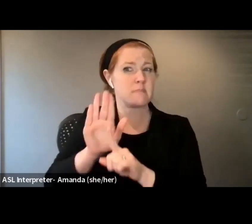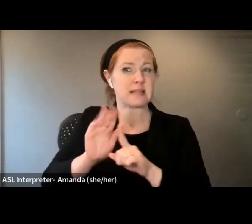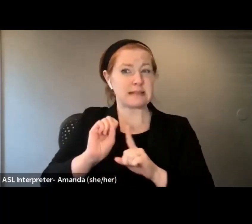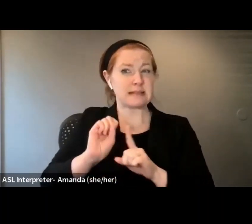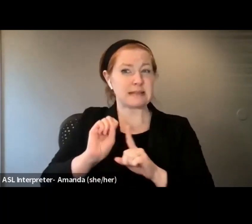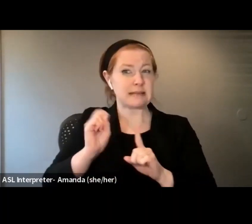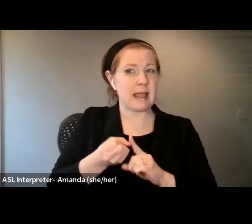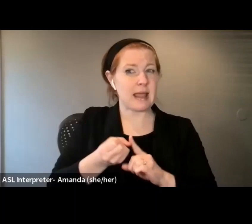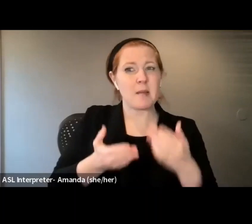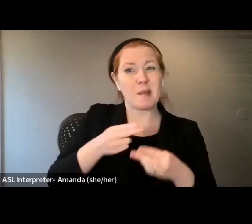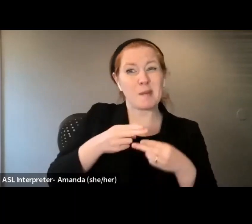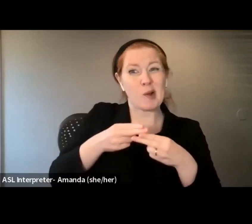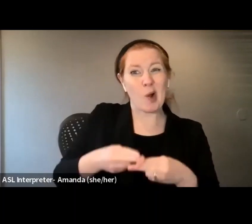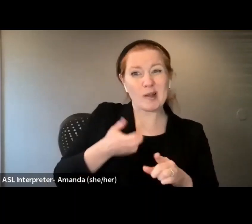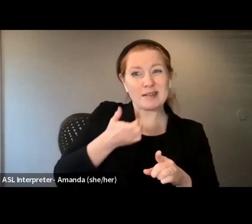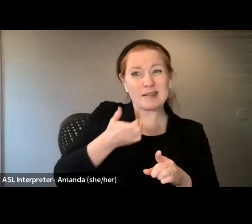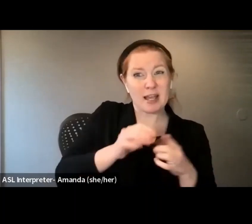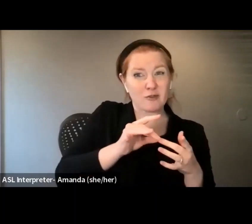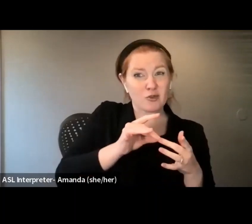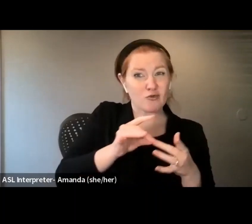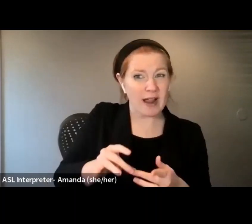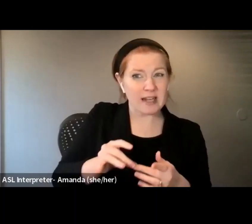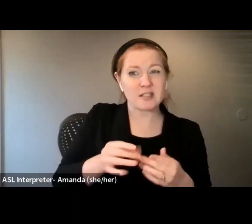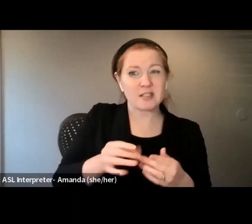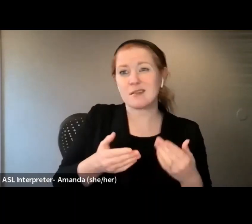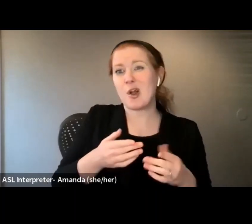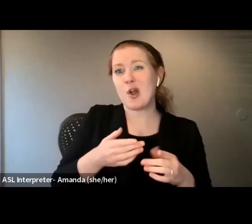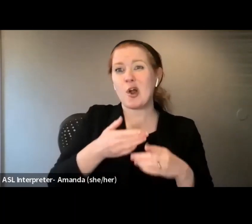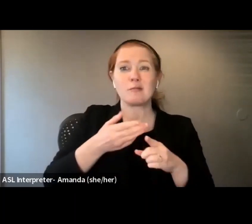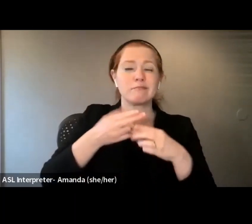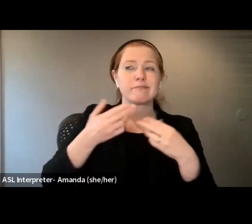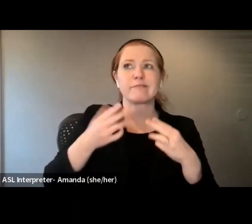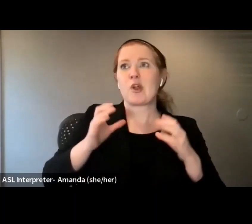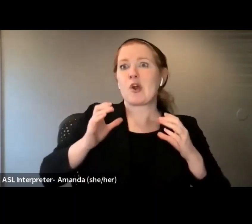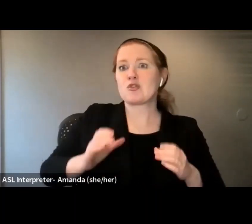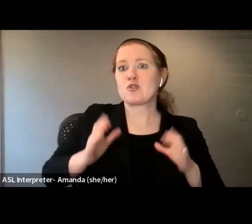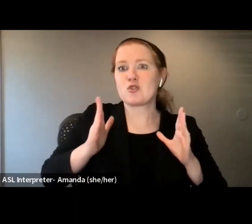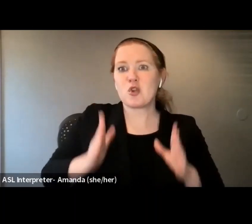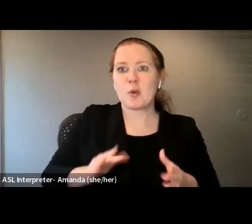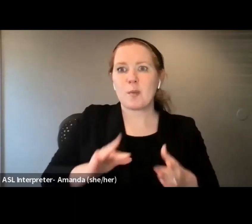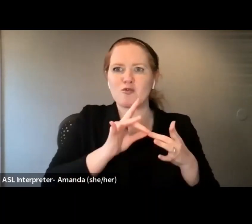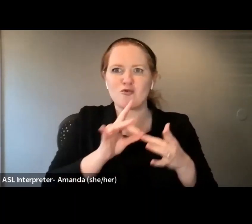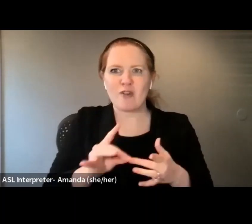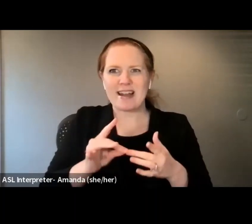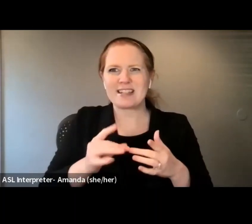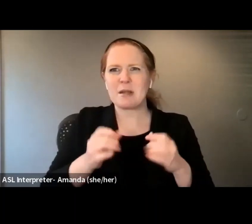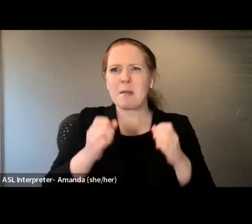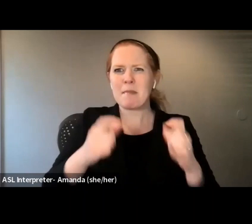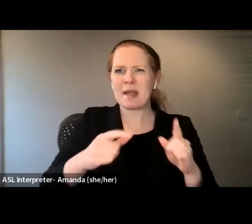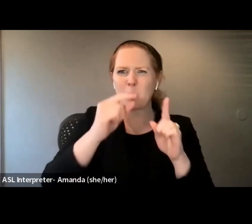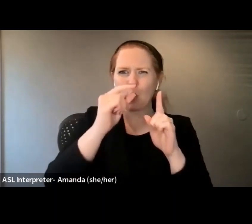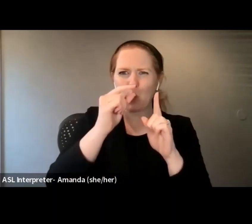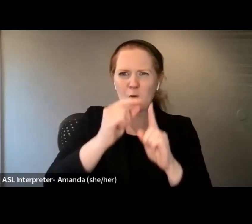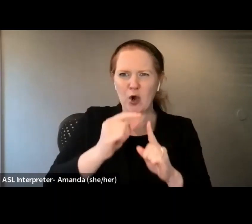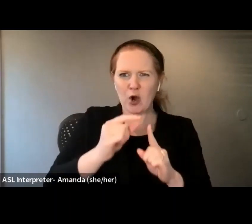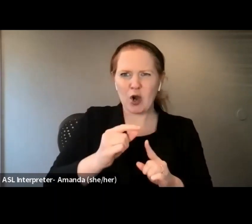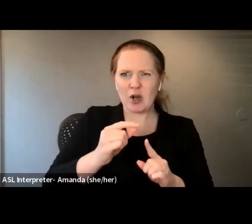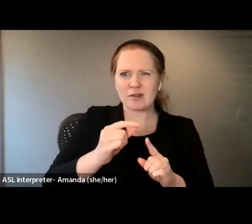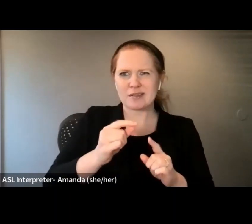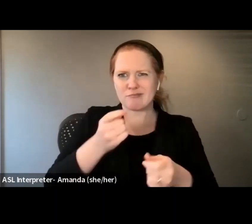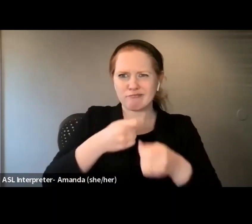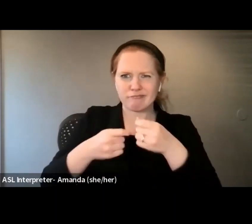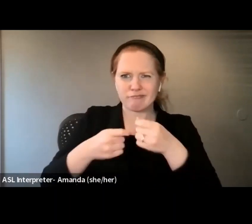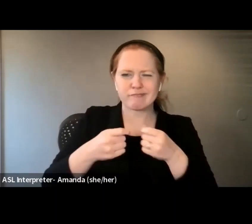called self-direction, it might be called consumer direction. There are a lot of different terms for this and